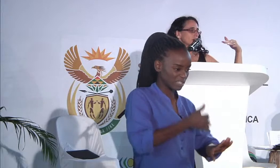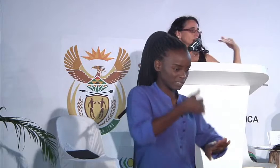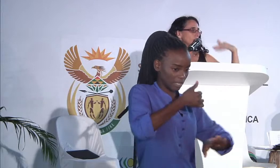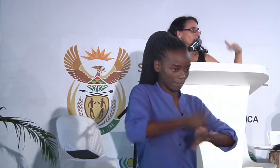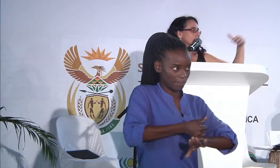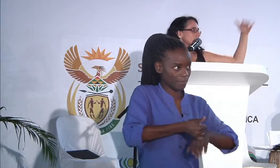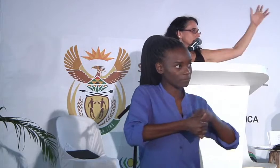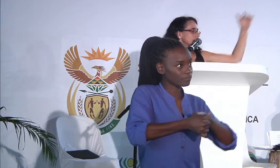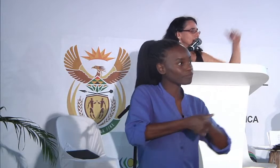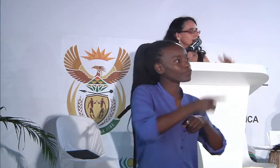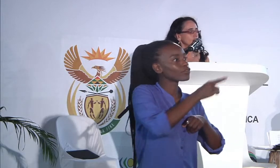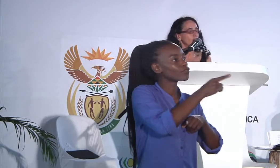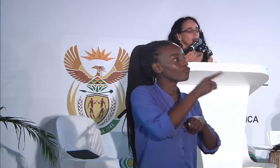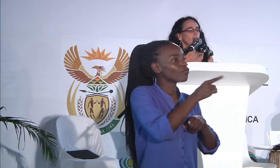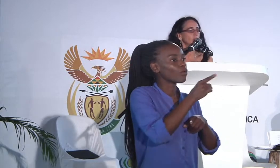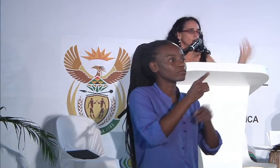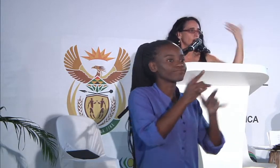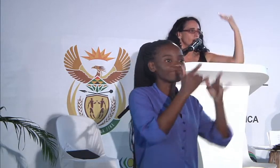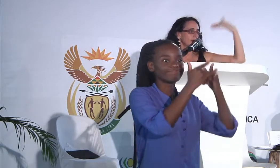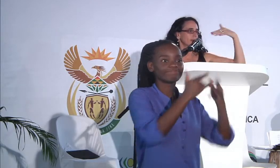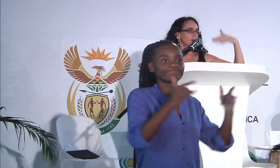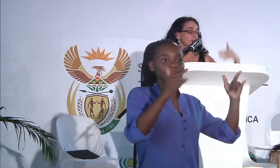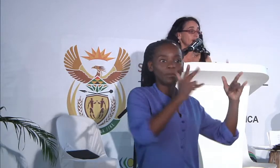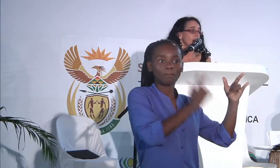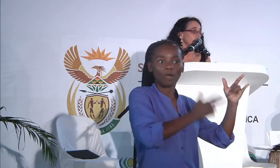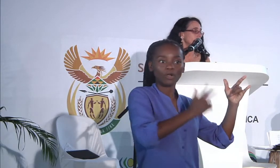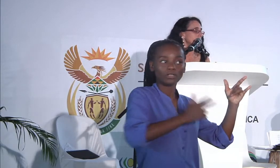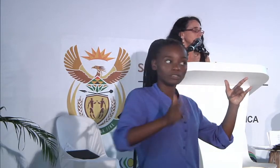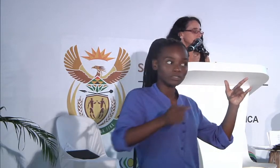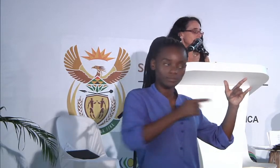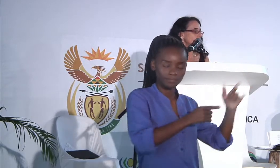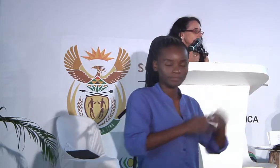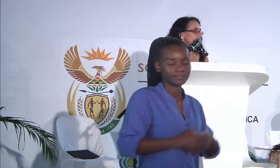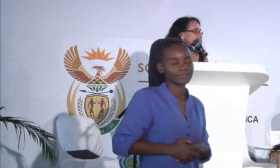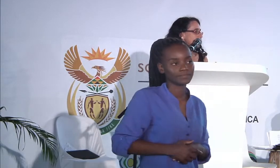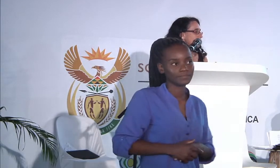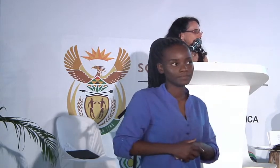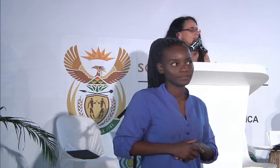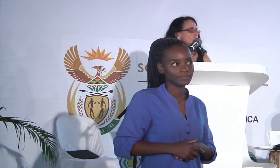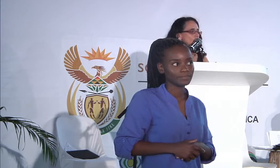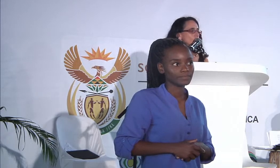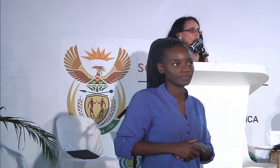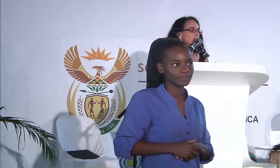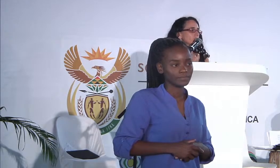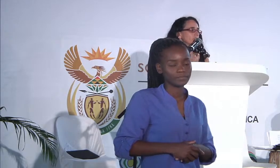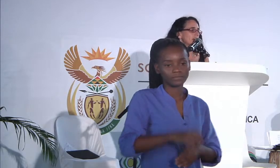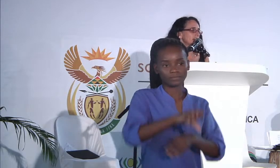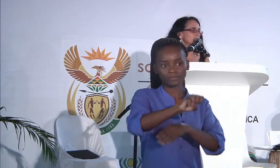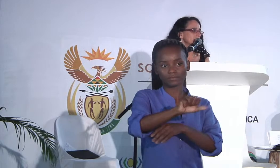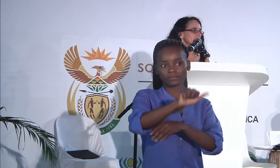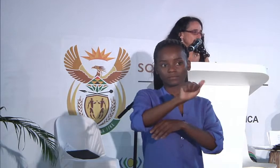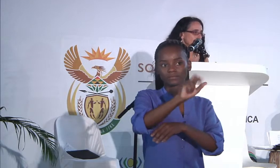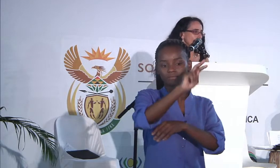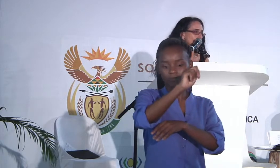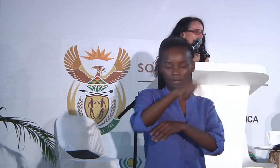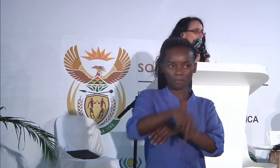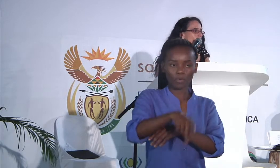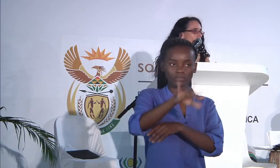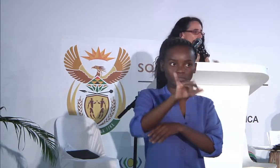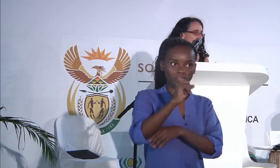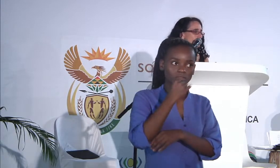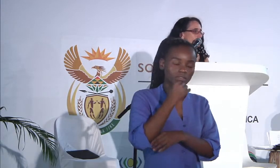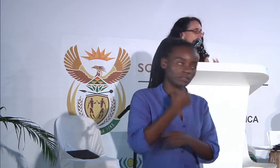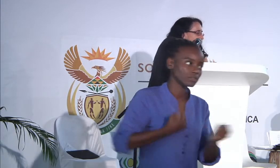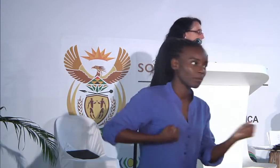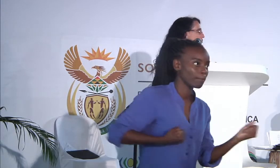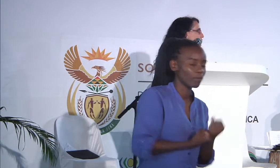underground parking lot and later on in Albert Park and now here, SANPUD provided a huge amount of guidance and support for